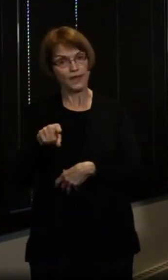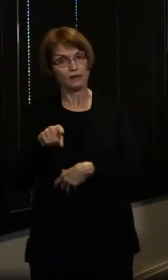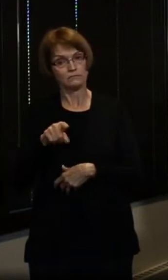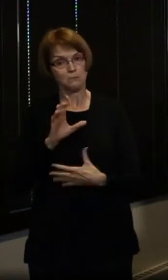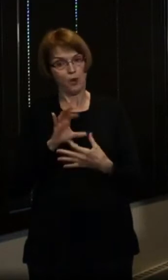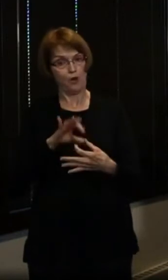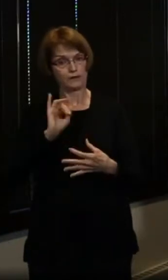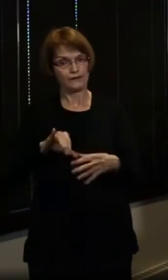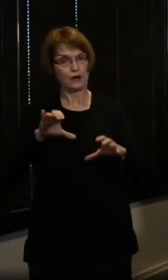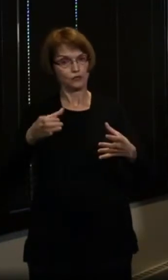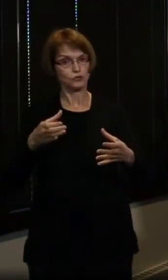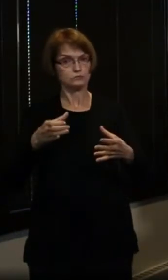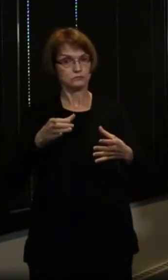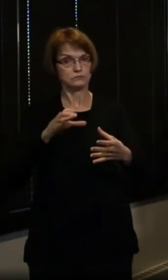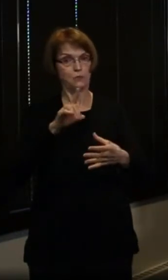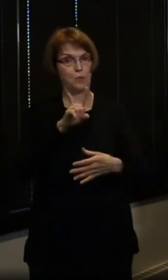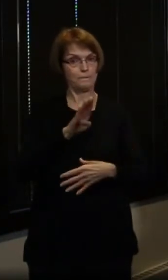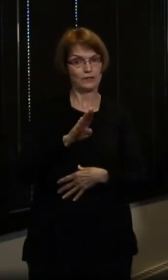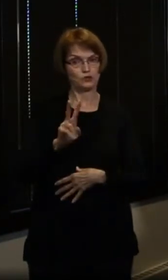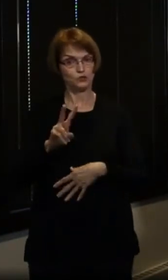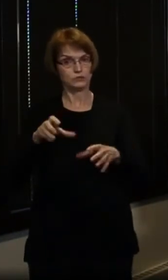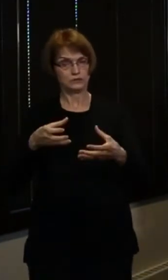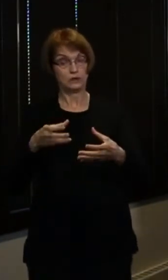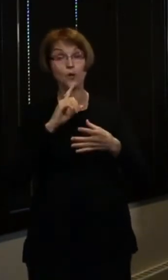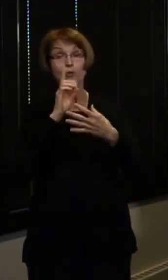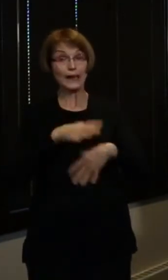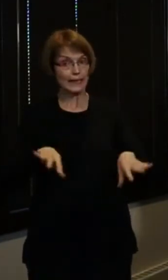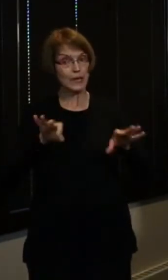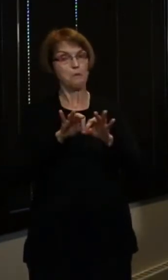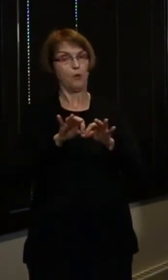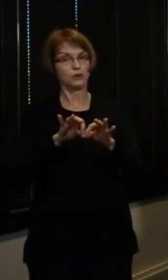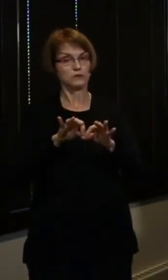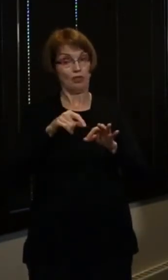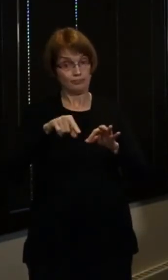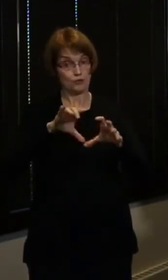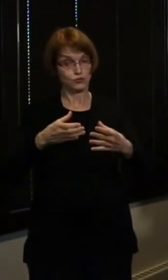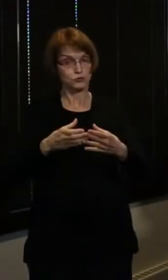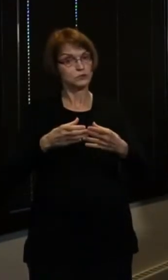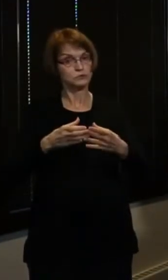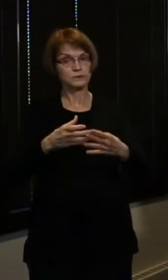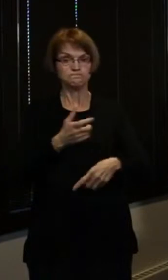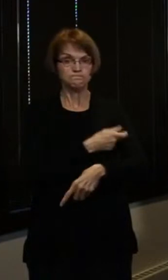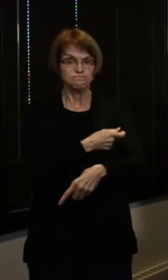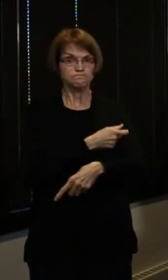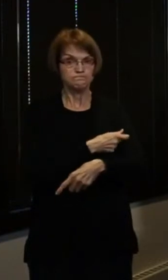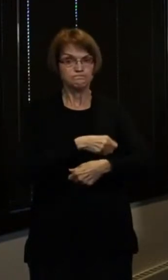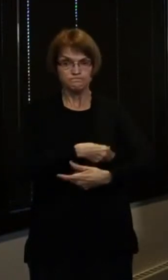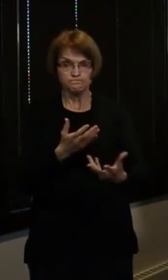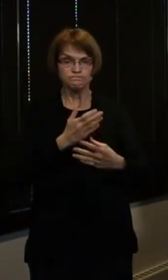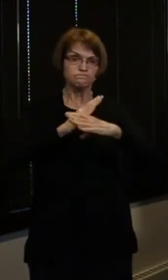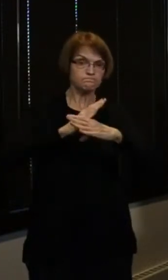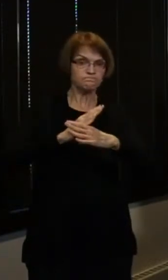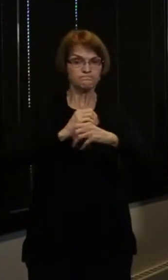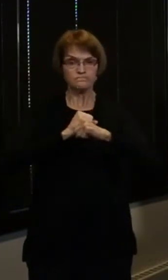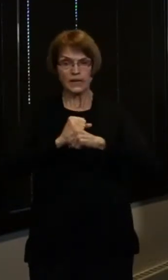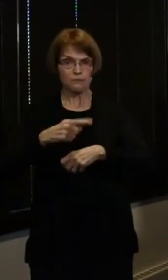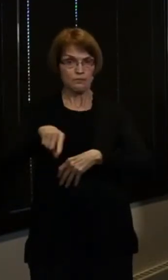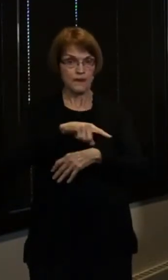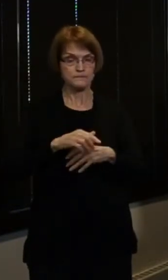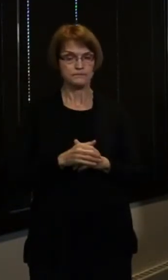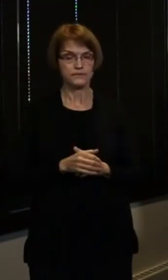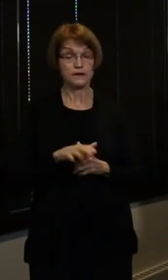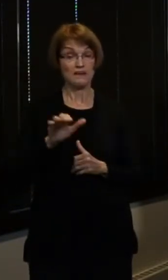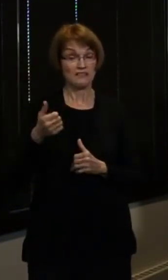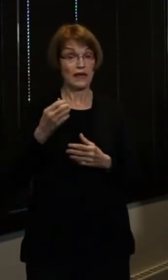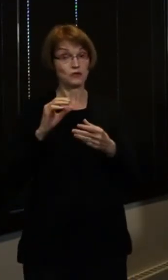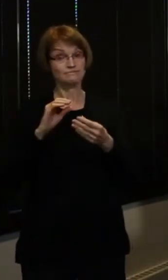within that 1B2 criteria. So really important for us to protect them. Then the other statistic is a little bit more